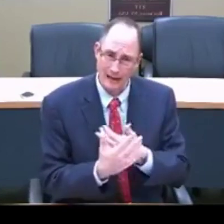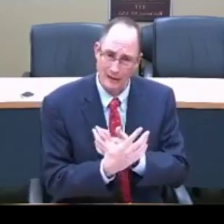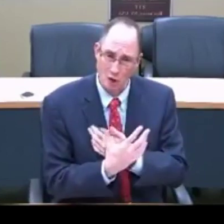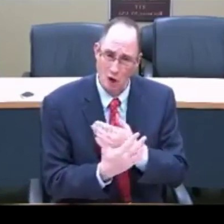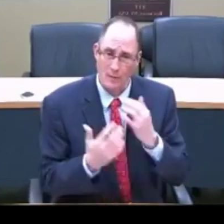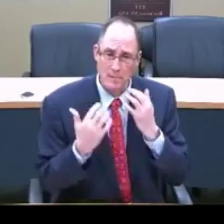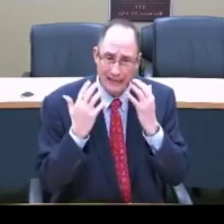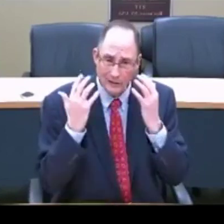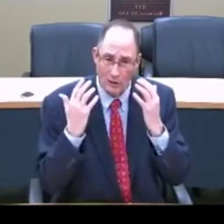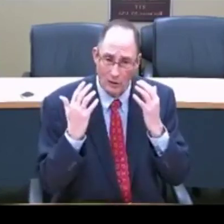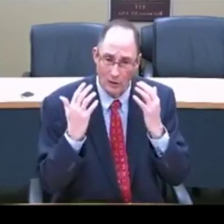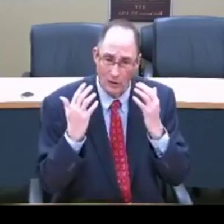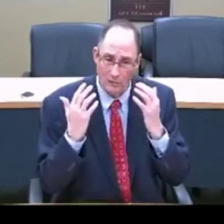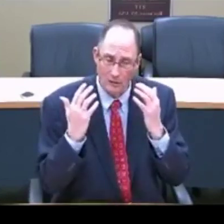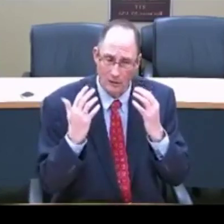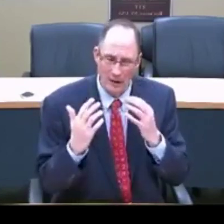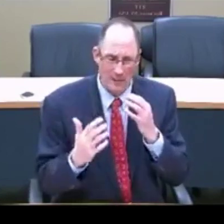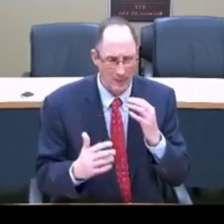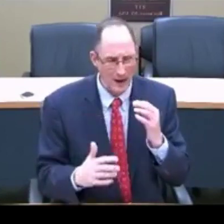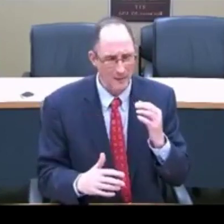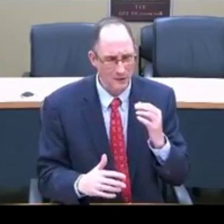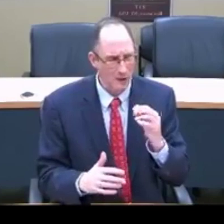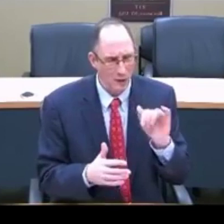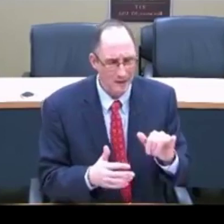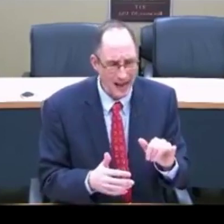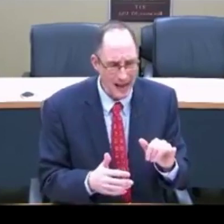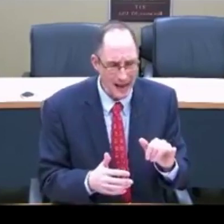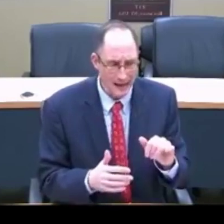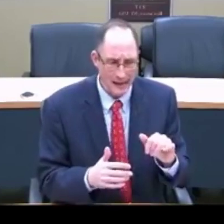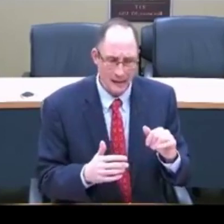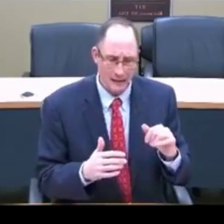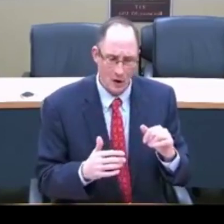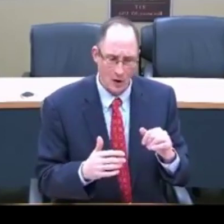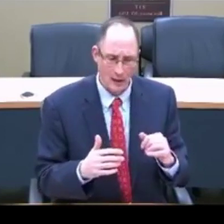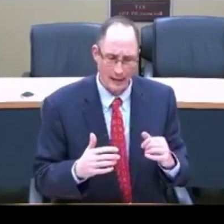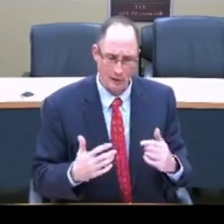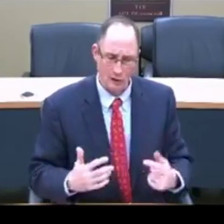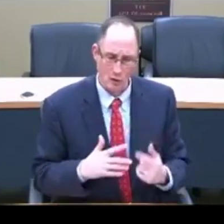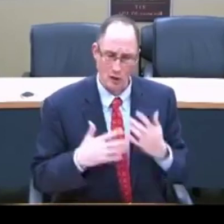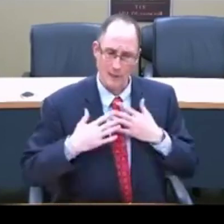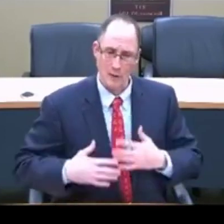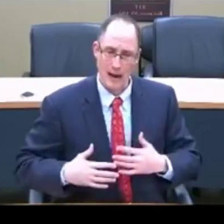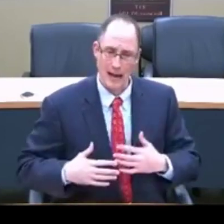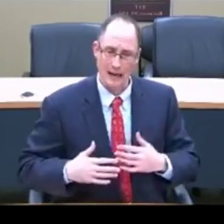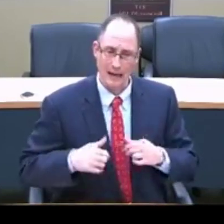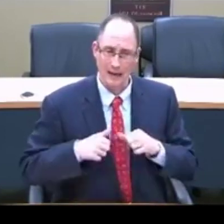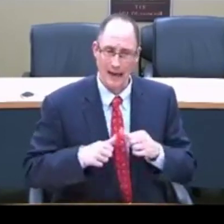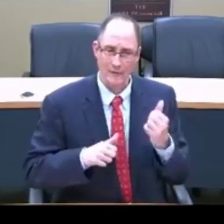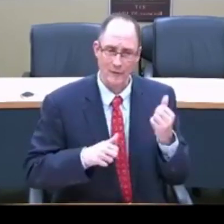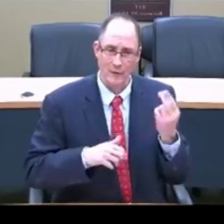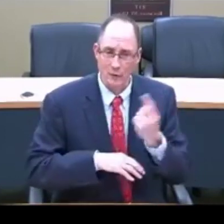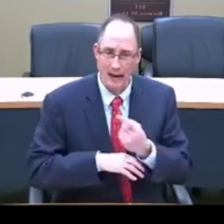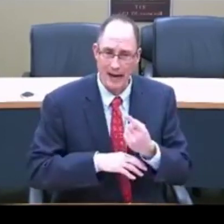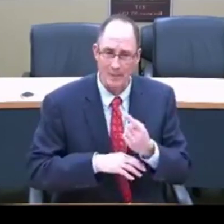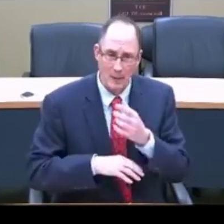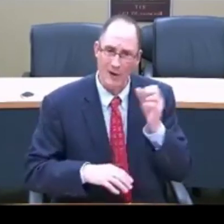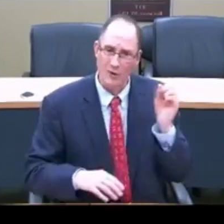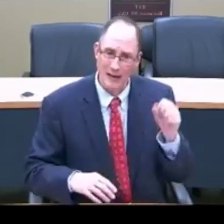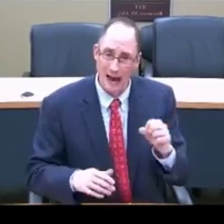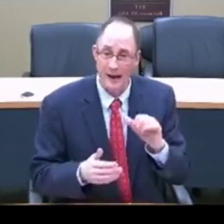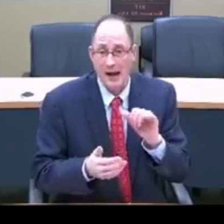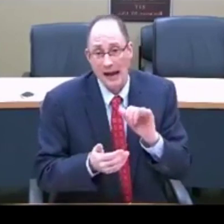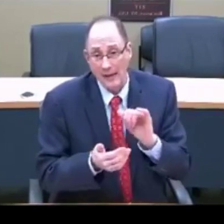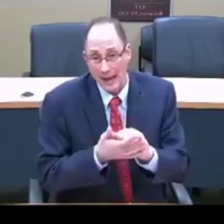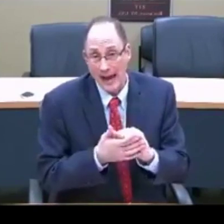a German measles? My mom said, what's that? You know, it shows up in your body in the last few days. My mom goes,